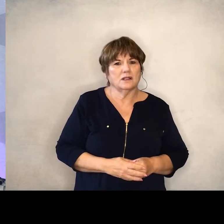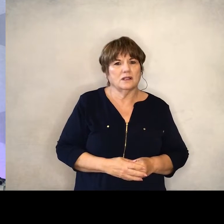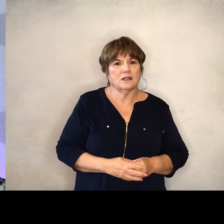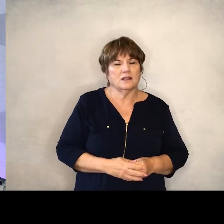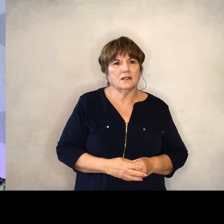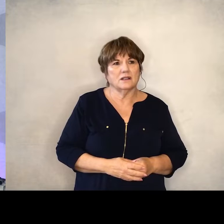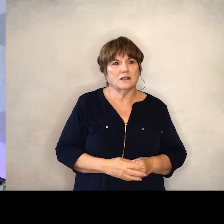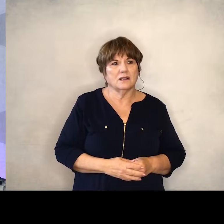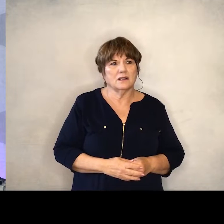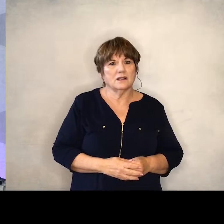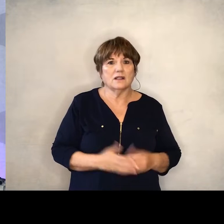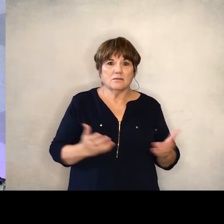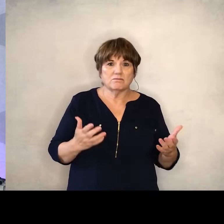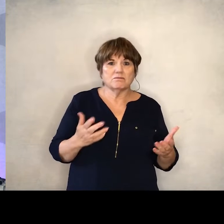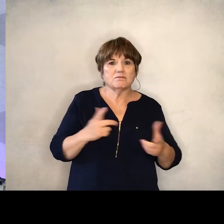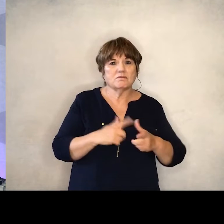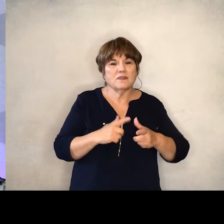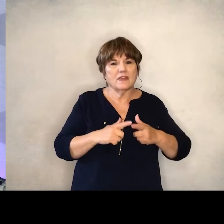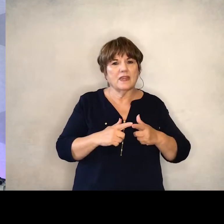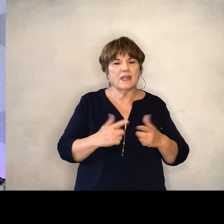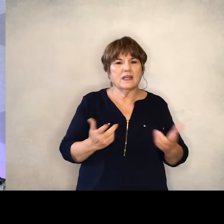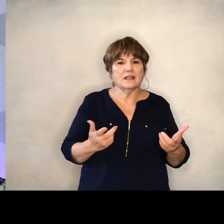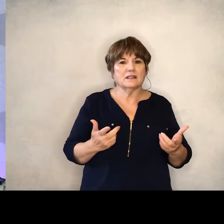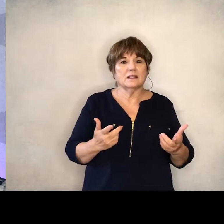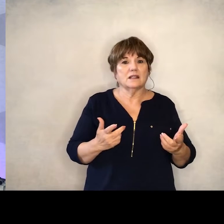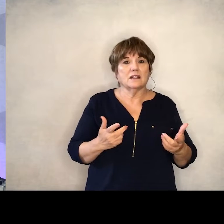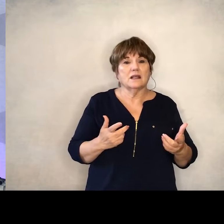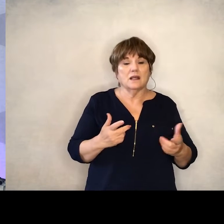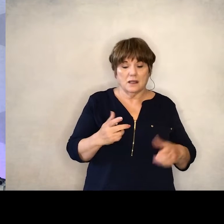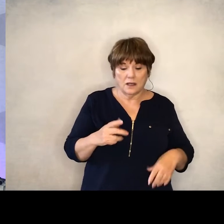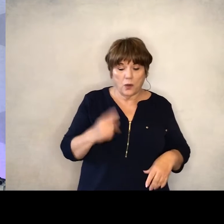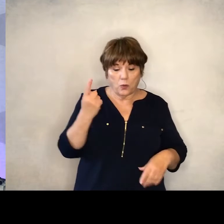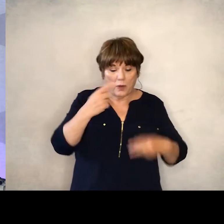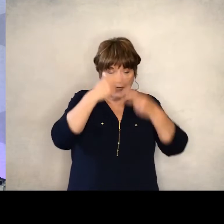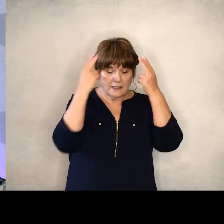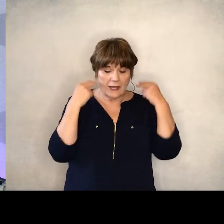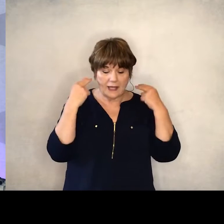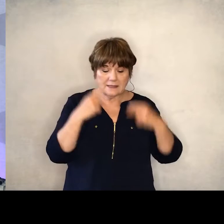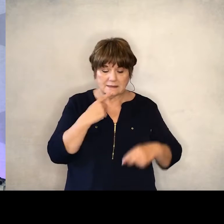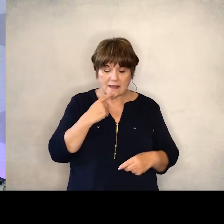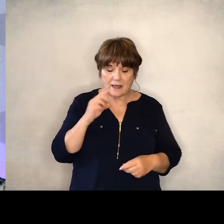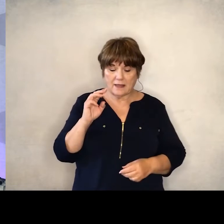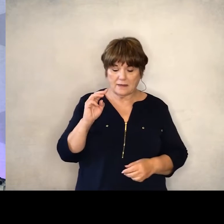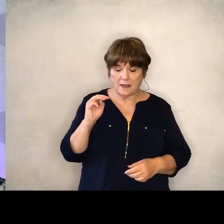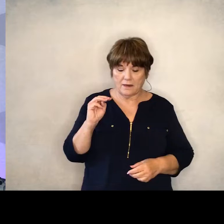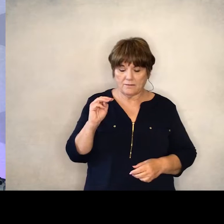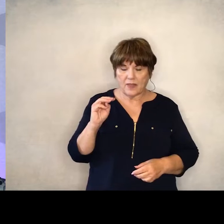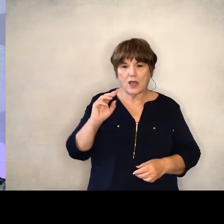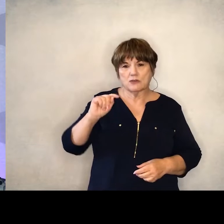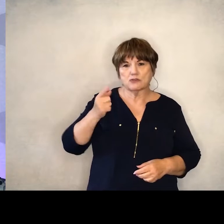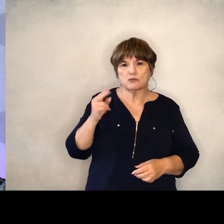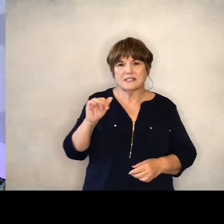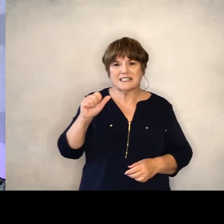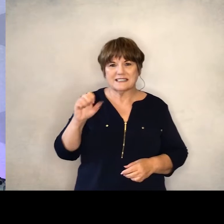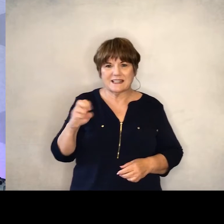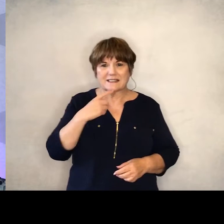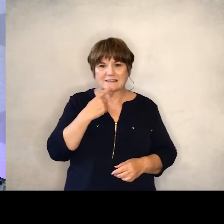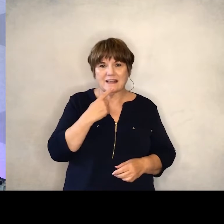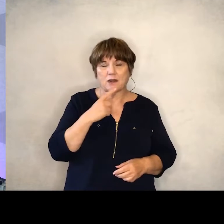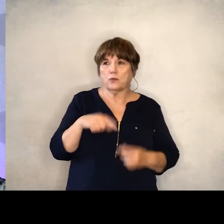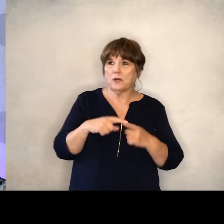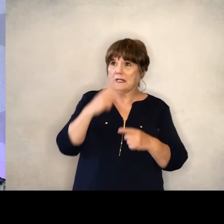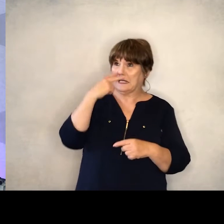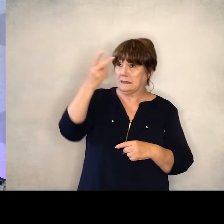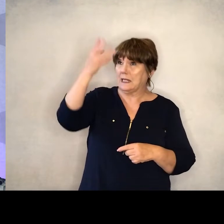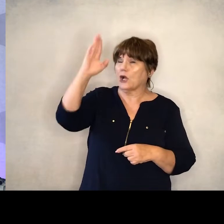company. Mother Teresa once said that when she said, when I see God, he will have a lot of explaining to do.